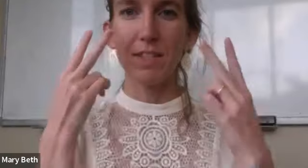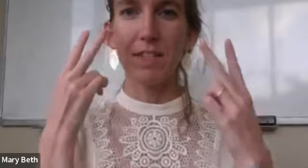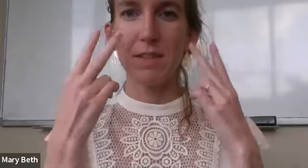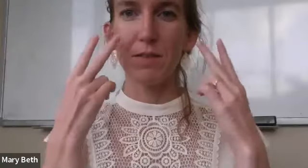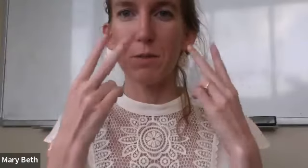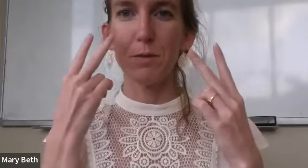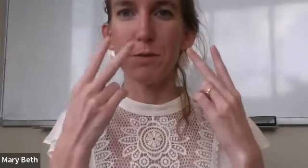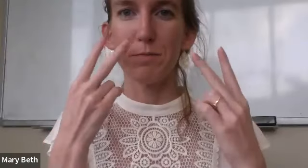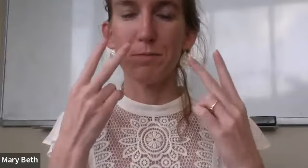this is visual.